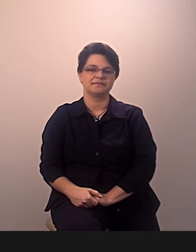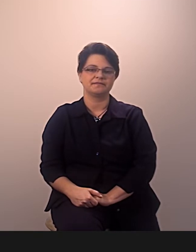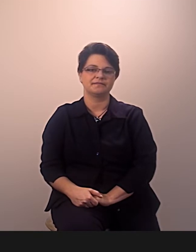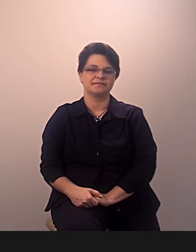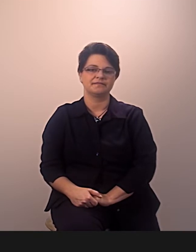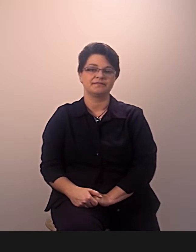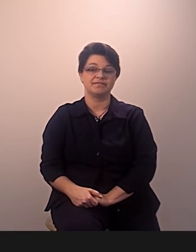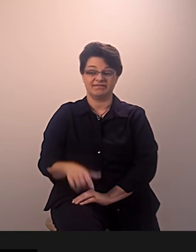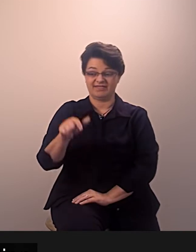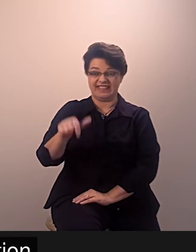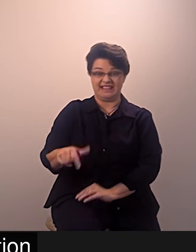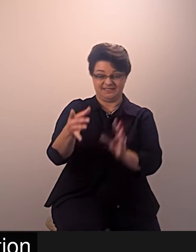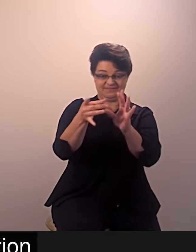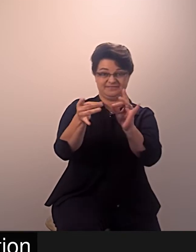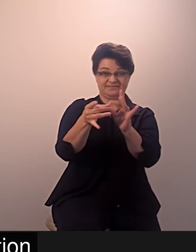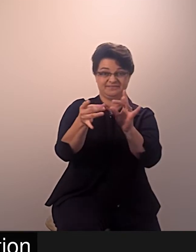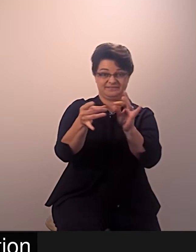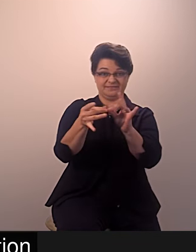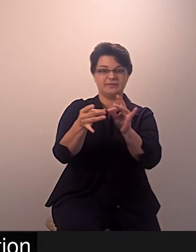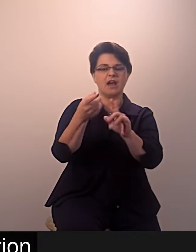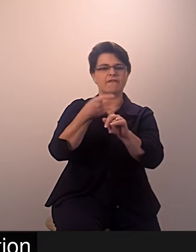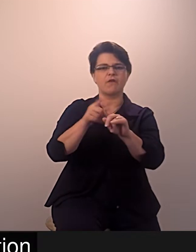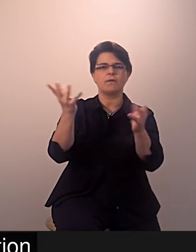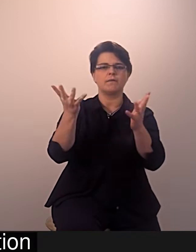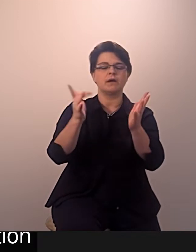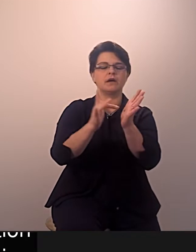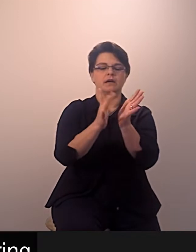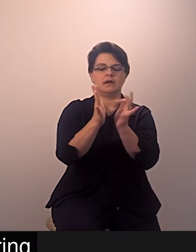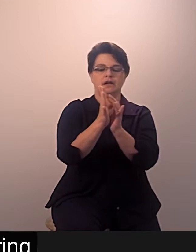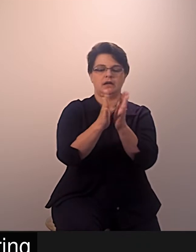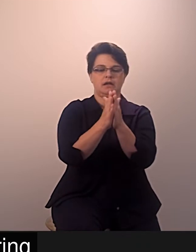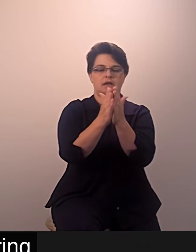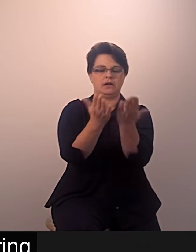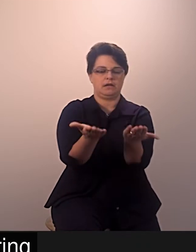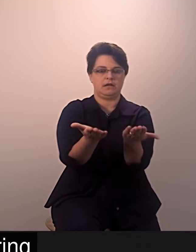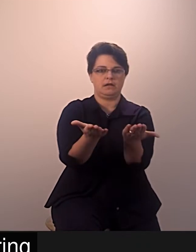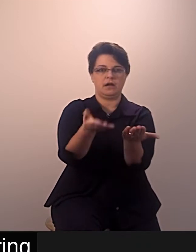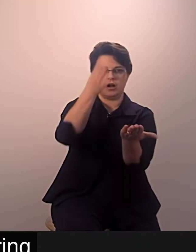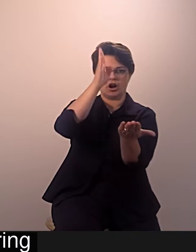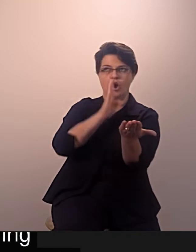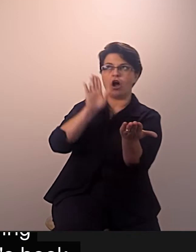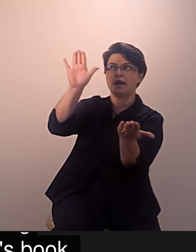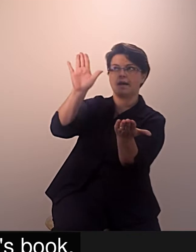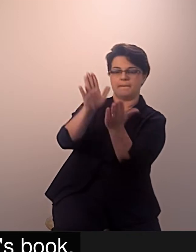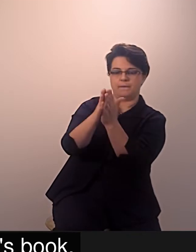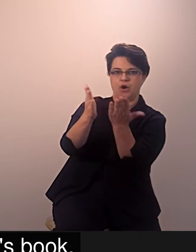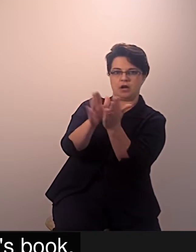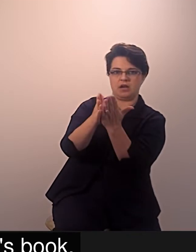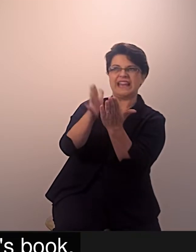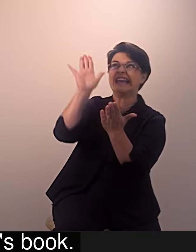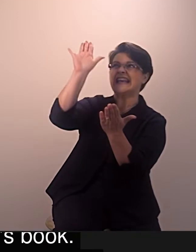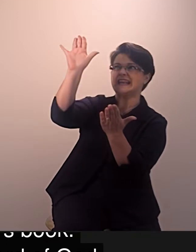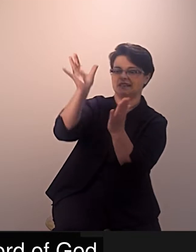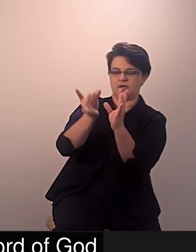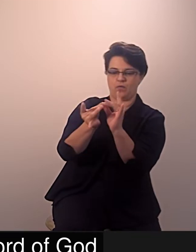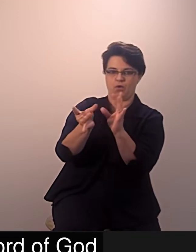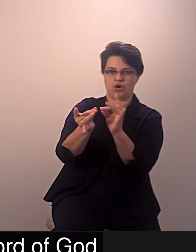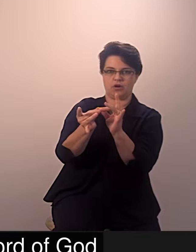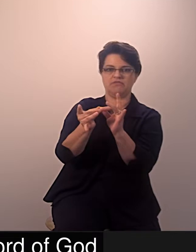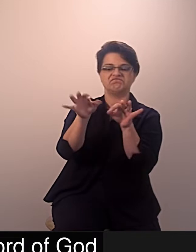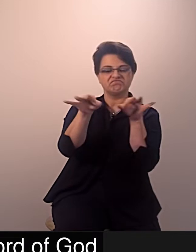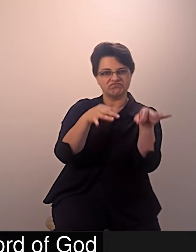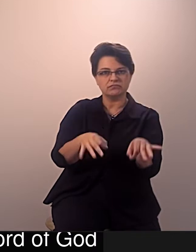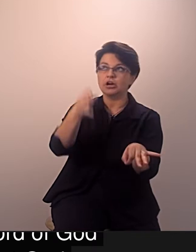The information you are hearing comes from God's book. This book is the Word of God and tells us about God and